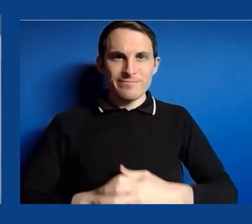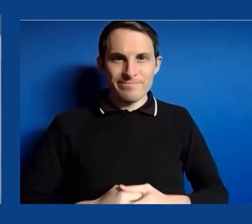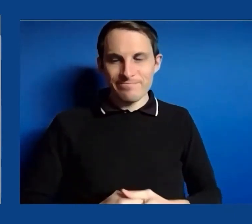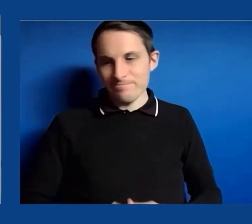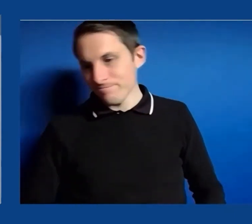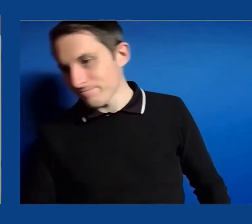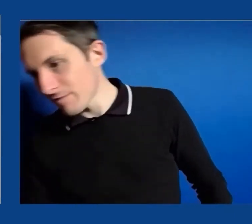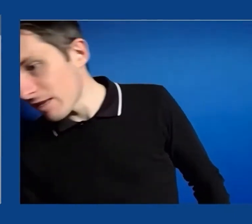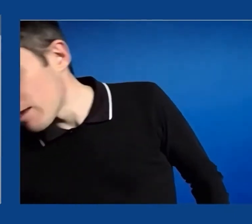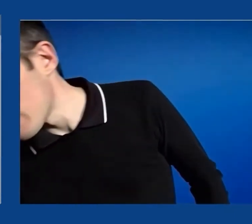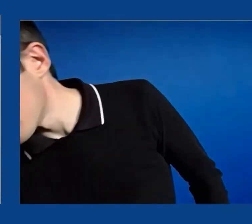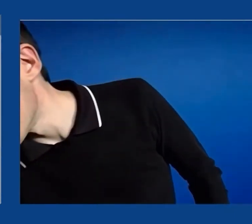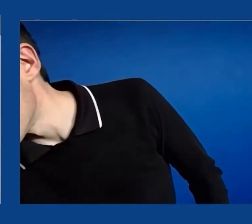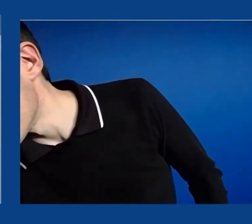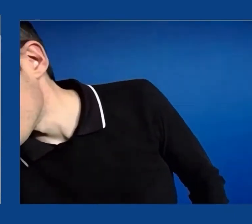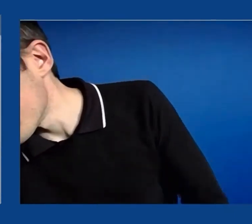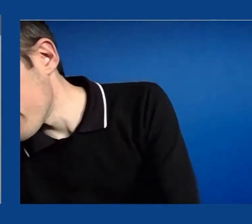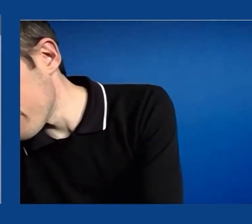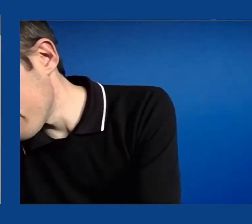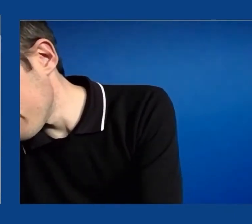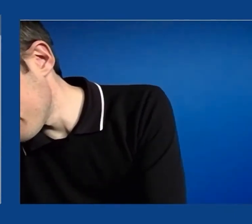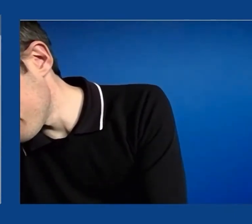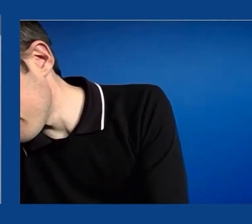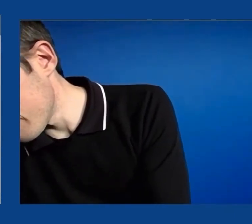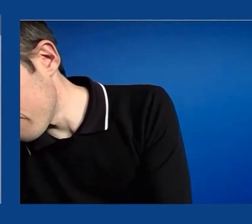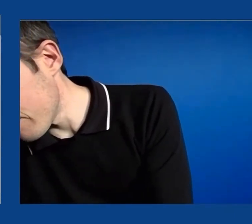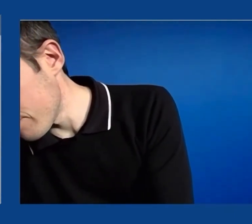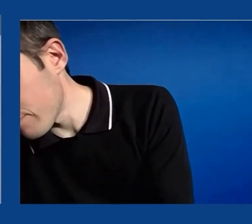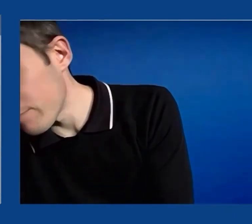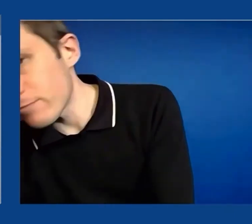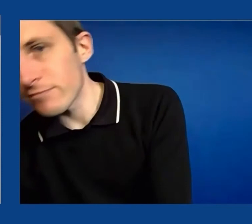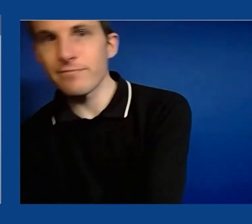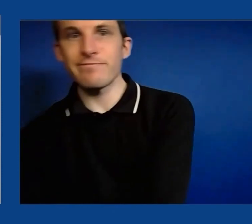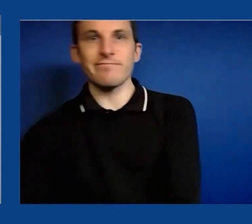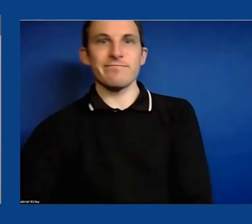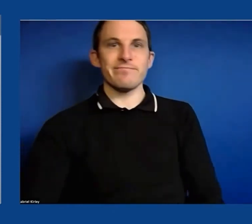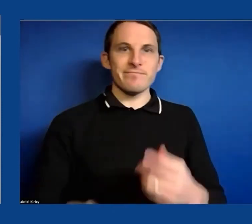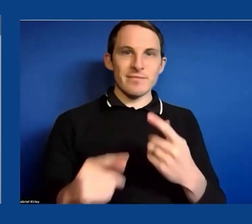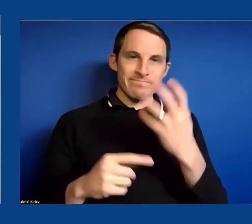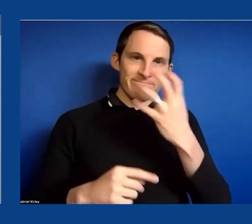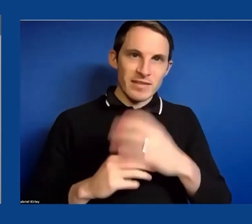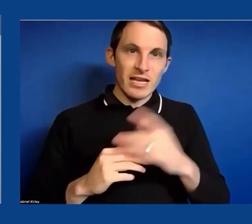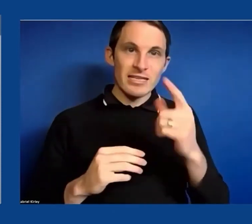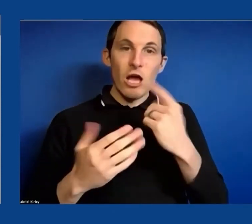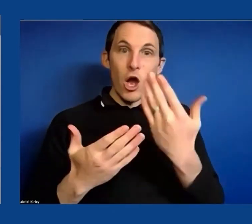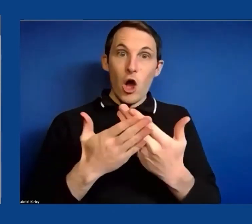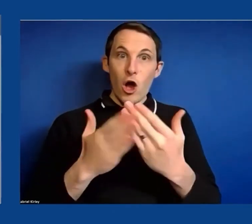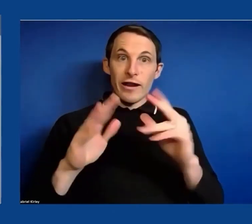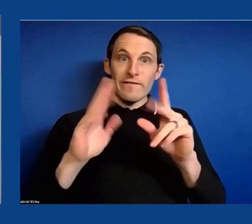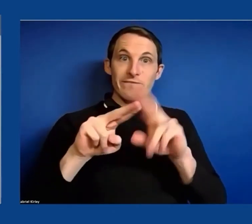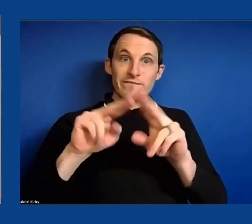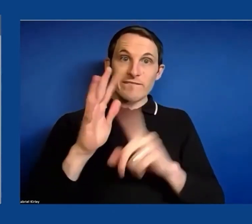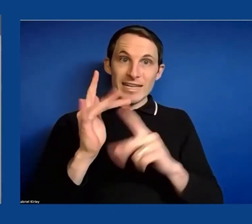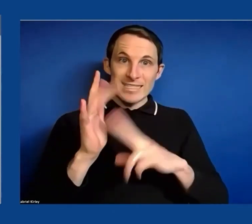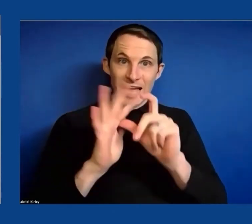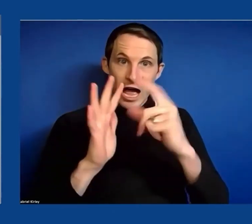What was it? They were on Flinders Island and Cape Barren. So when I went to Tassie, there